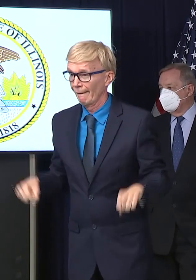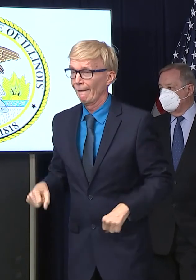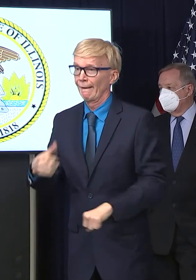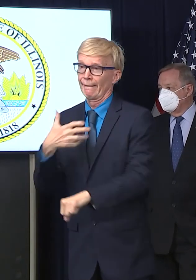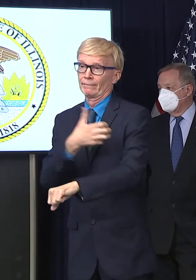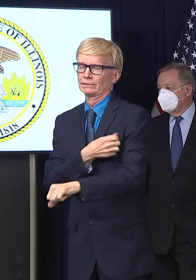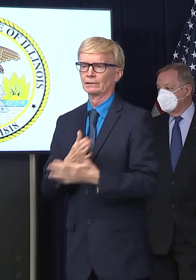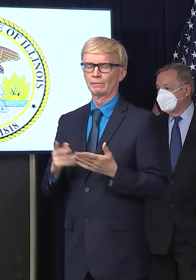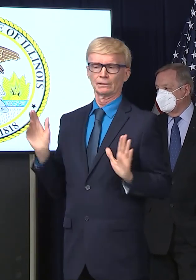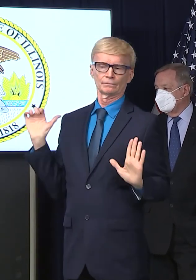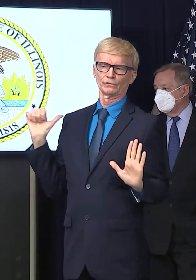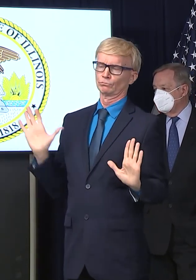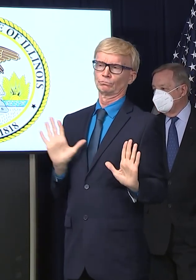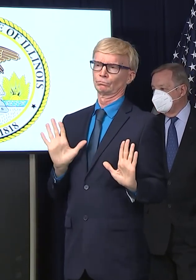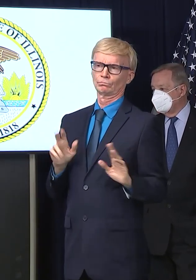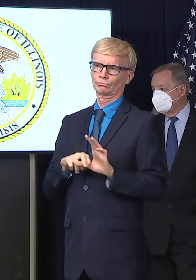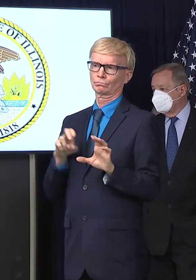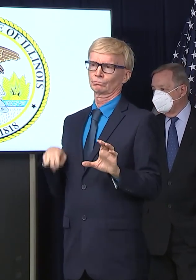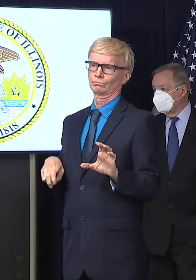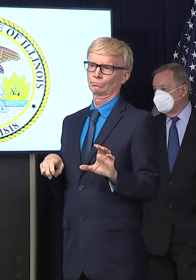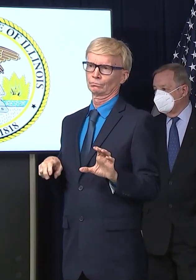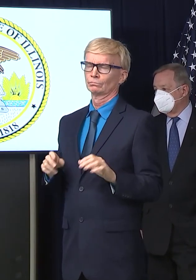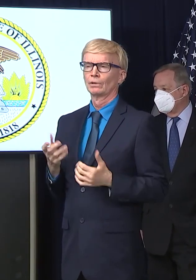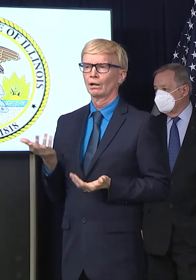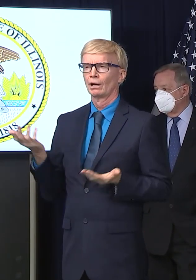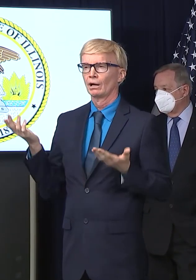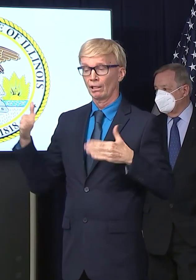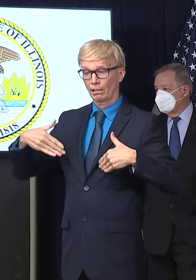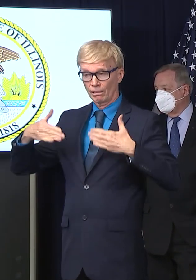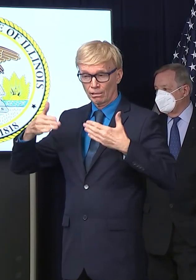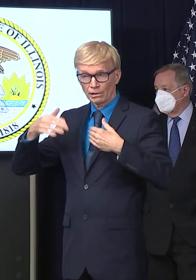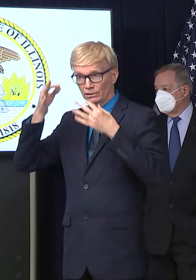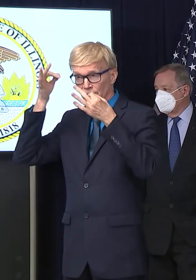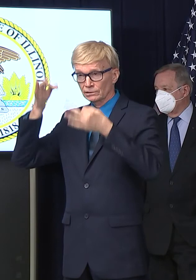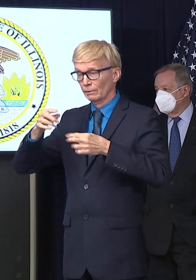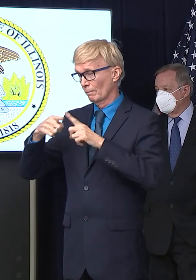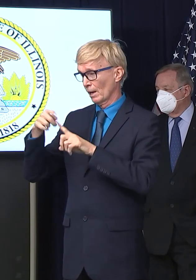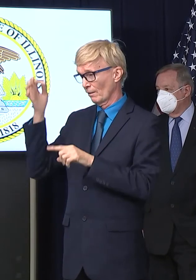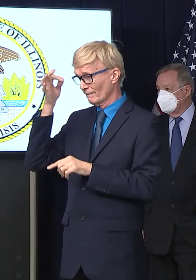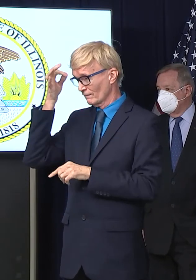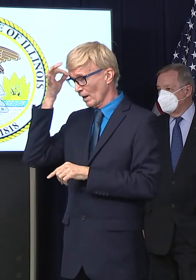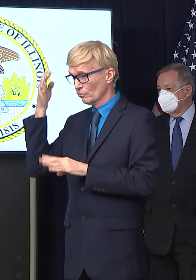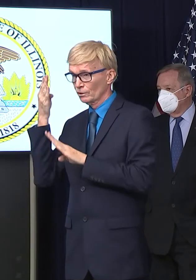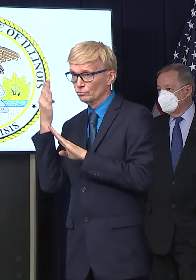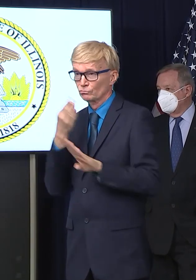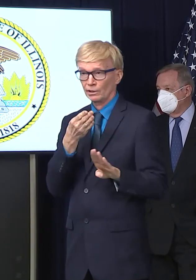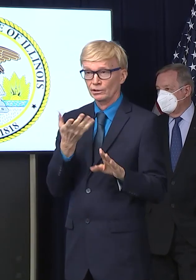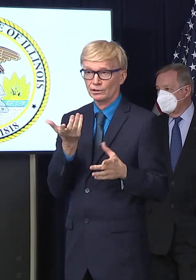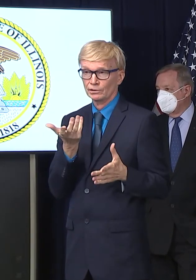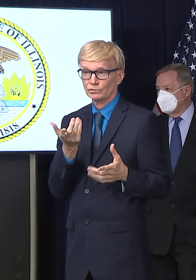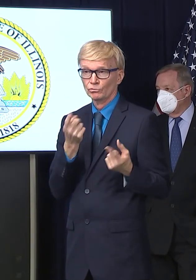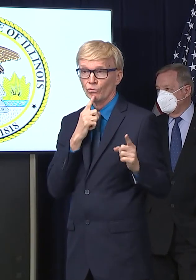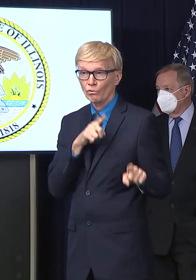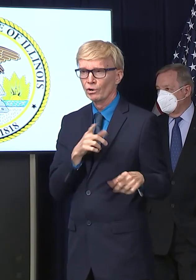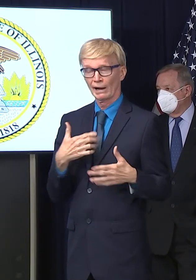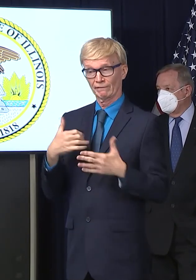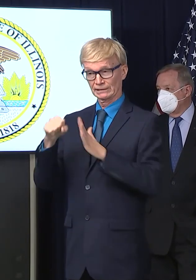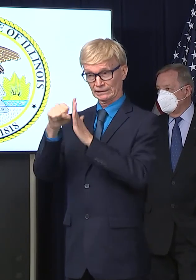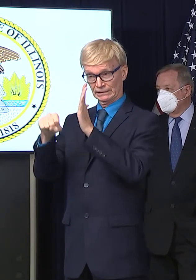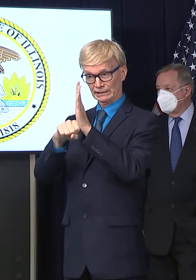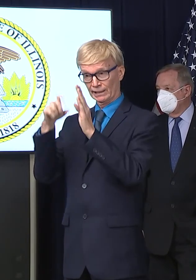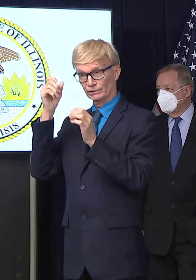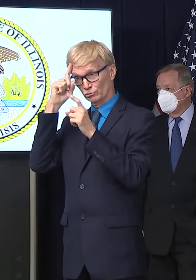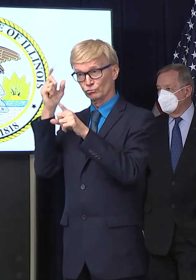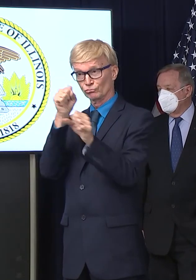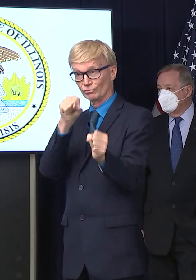a refusal to still take the vaccine. If decisions are not yet made on a federal strategy, what is the timetable for a state strategy development and